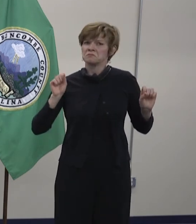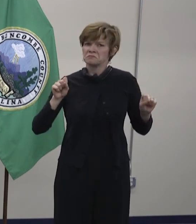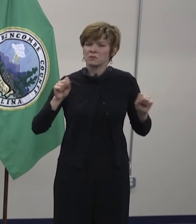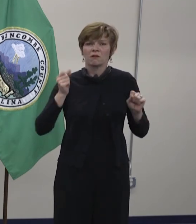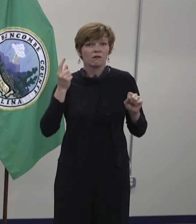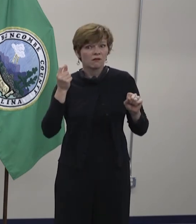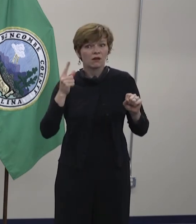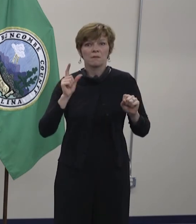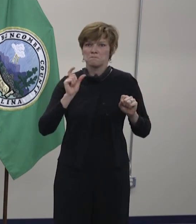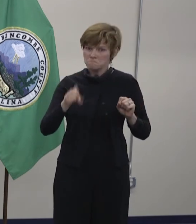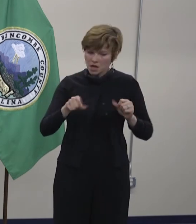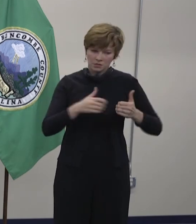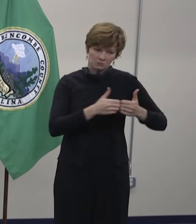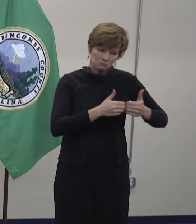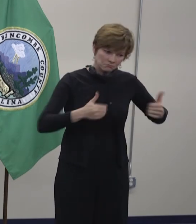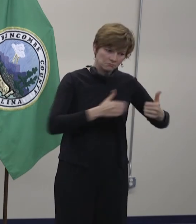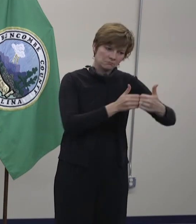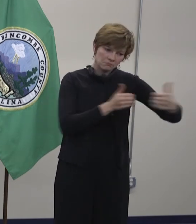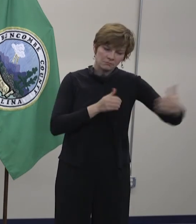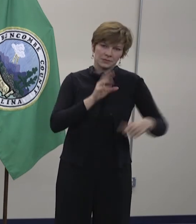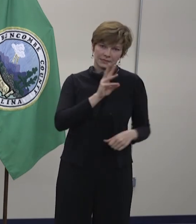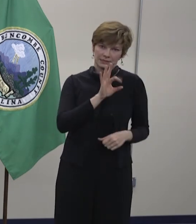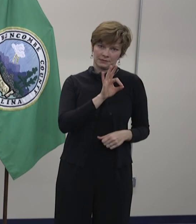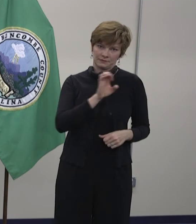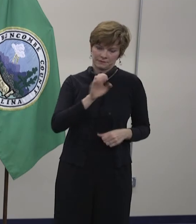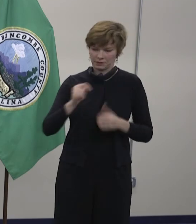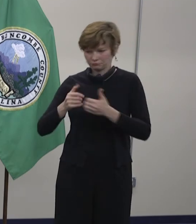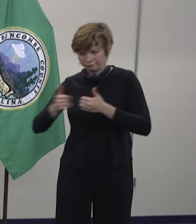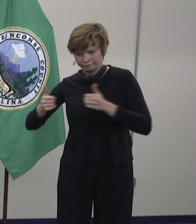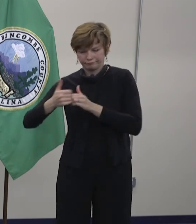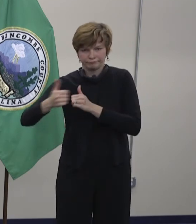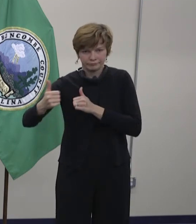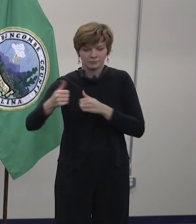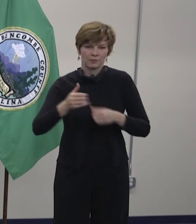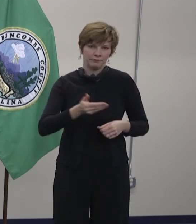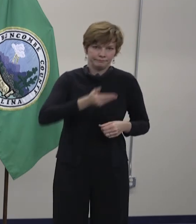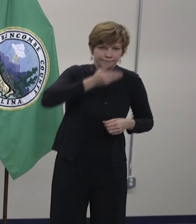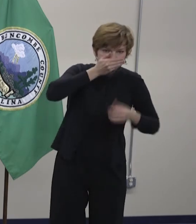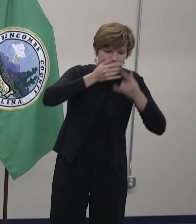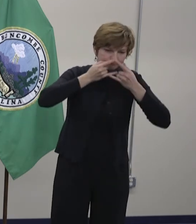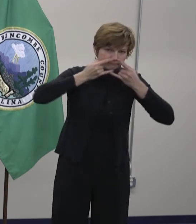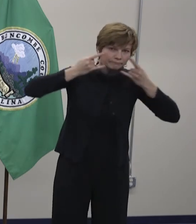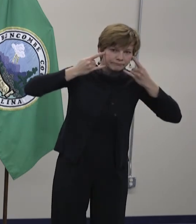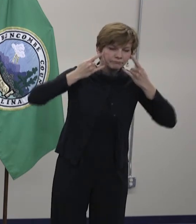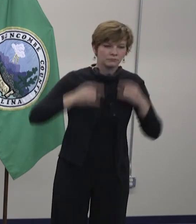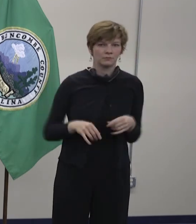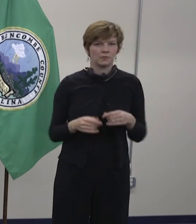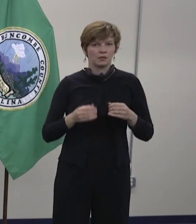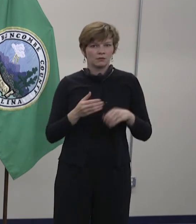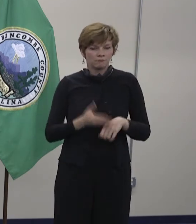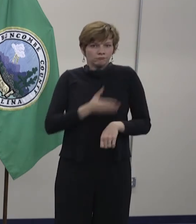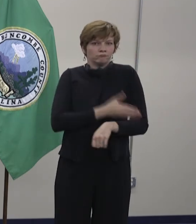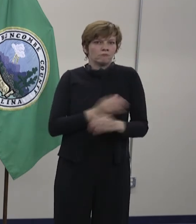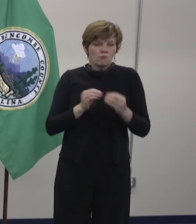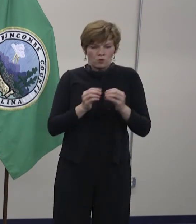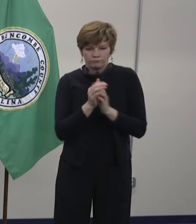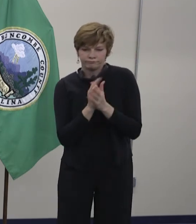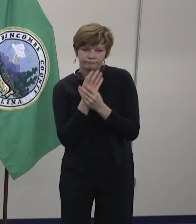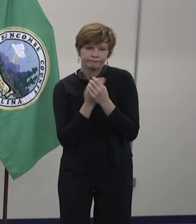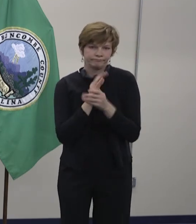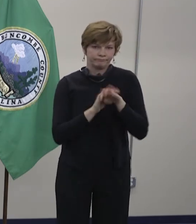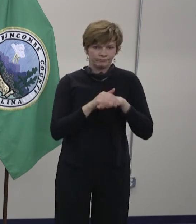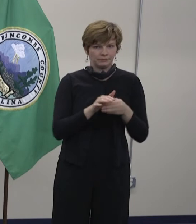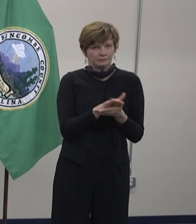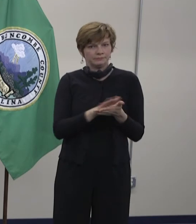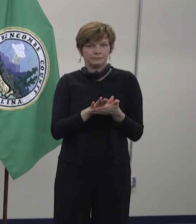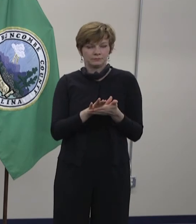between parties and the use of face coverings and enhanced hygiene and sanitation practices. If you do